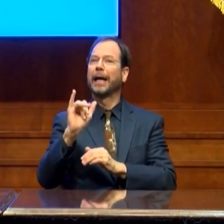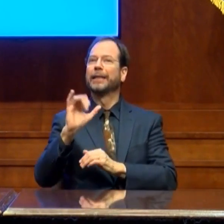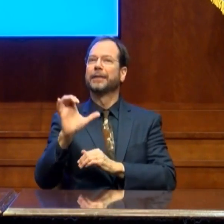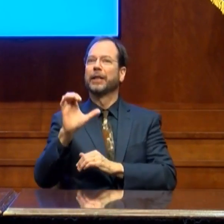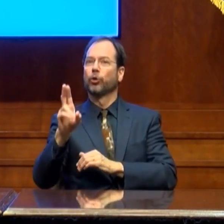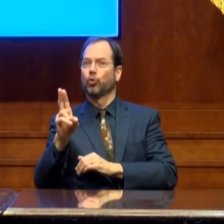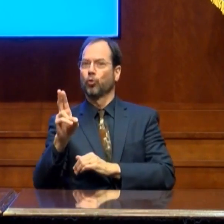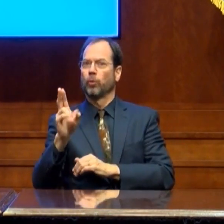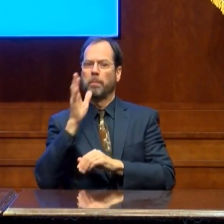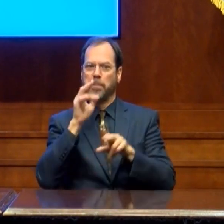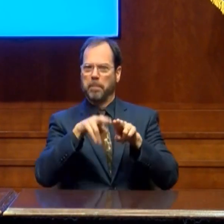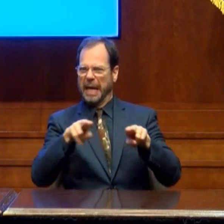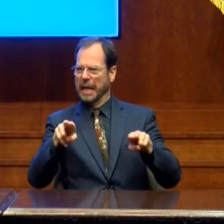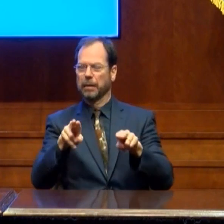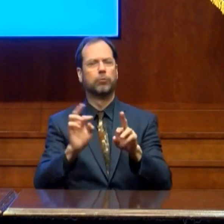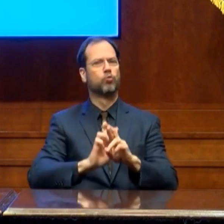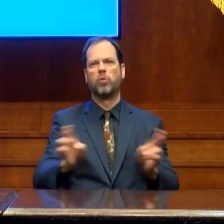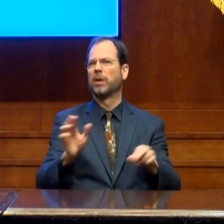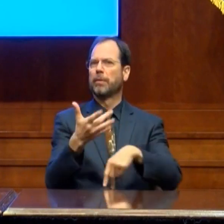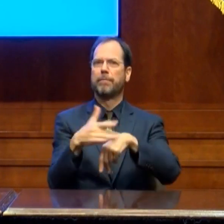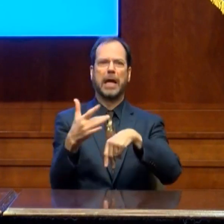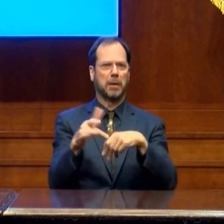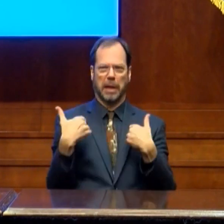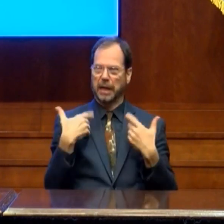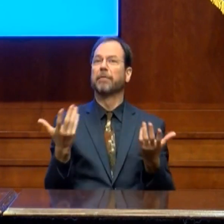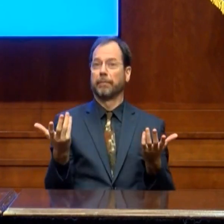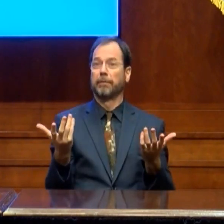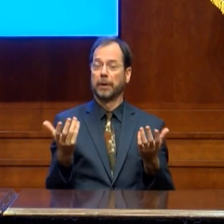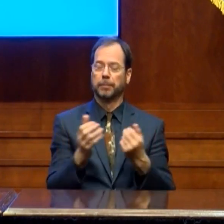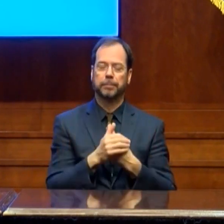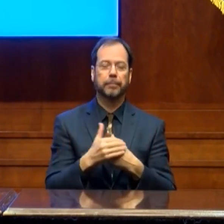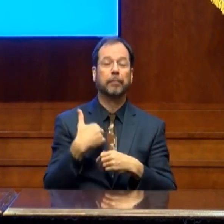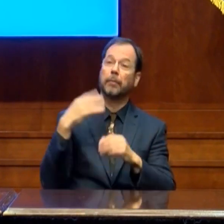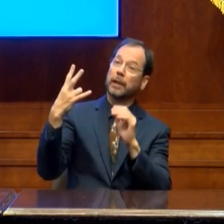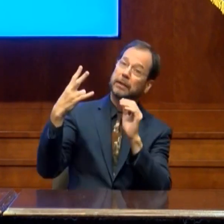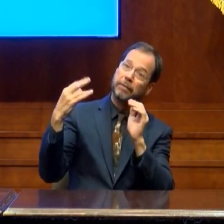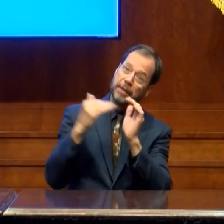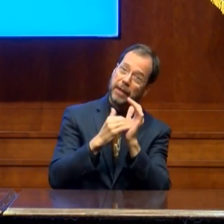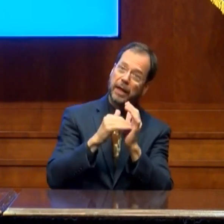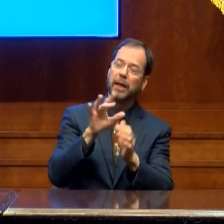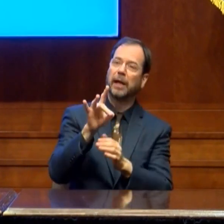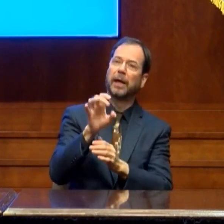2,248 ICU beds that are available. We have